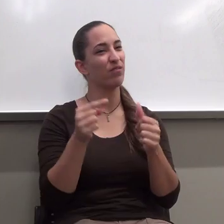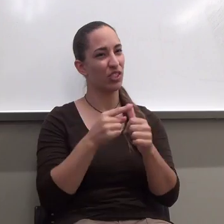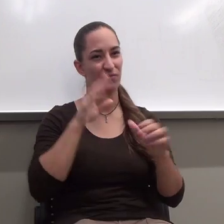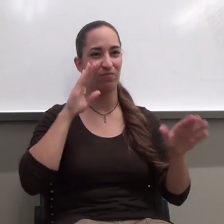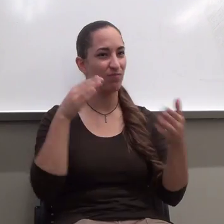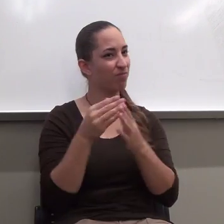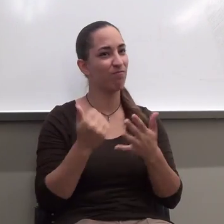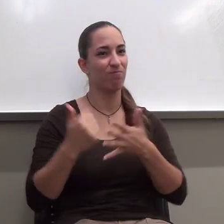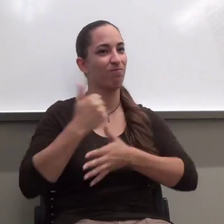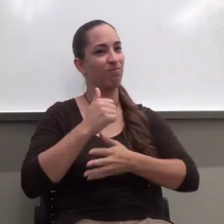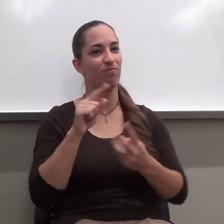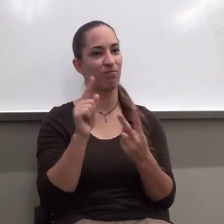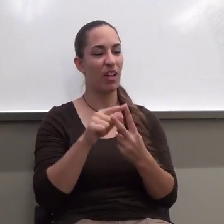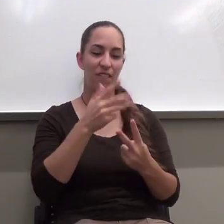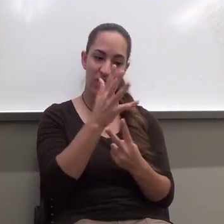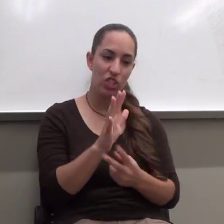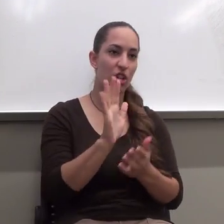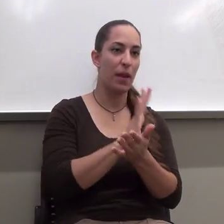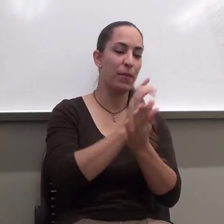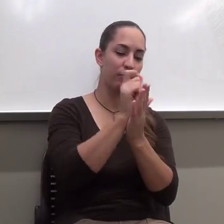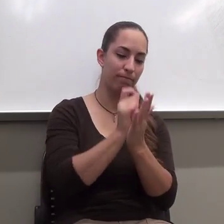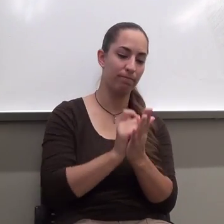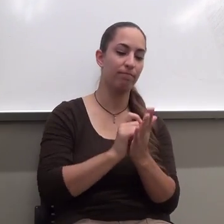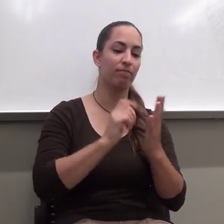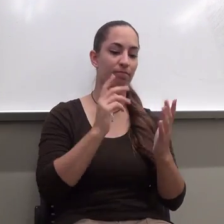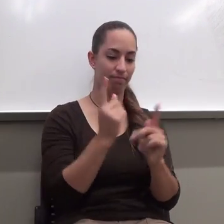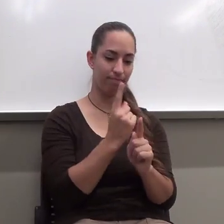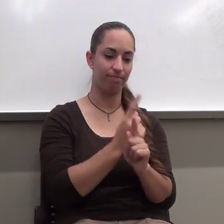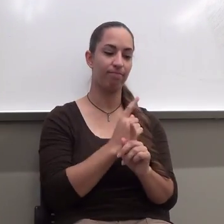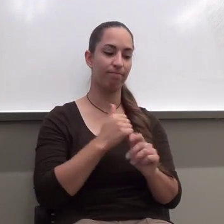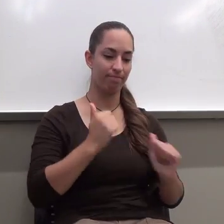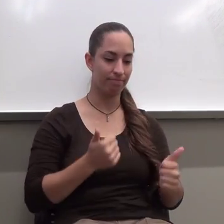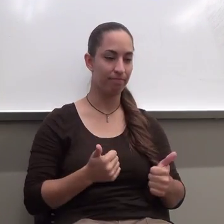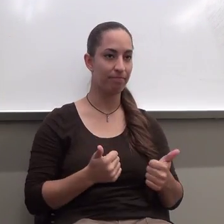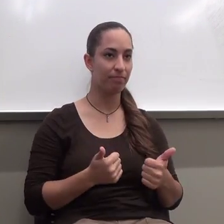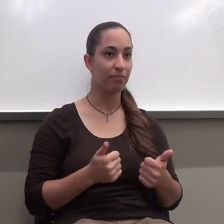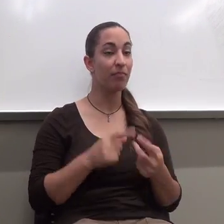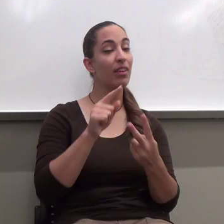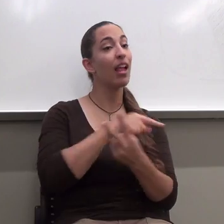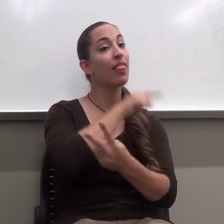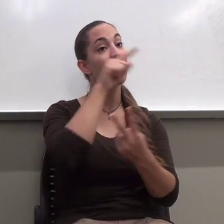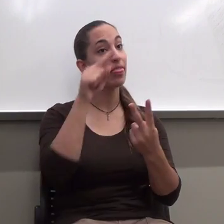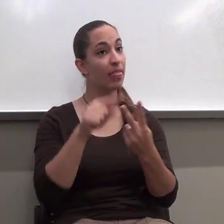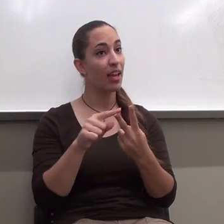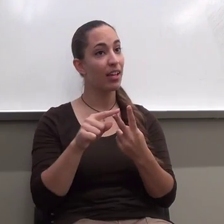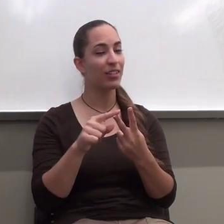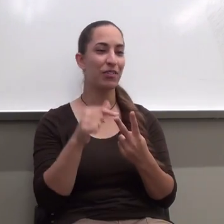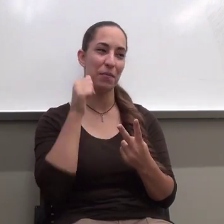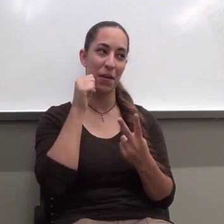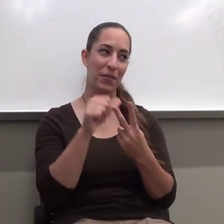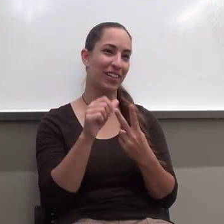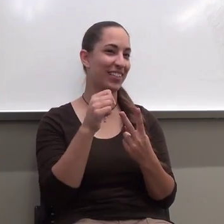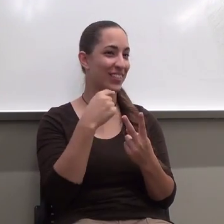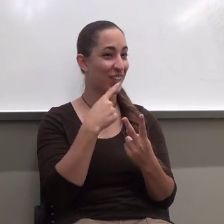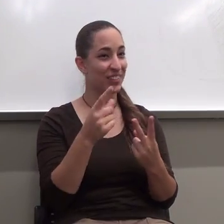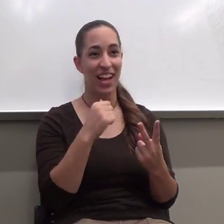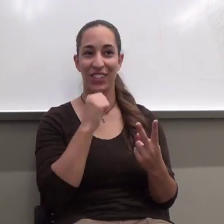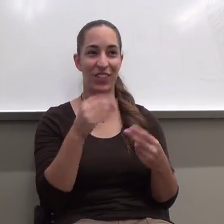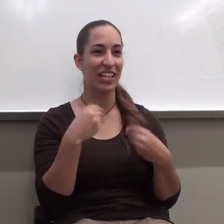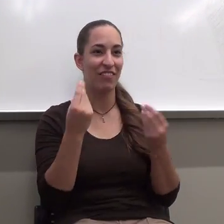finish your paper. Then, like I said, I don't give you any rest between papers. You need to immediately start on the